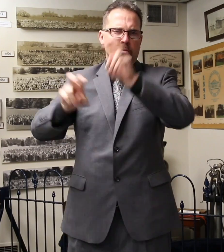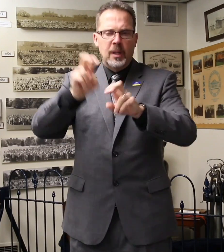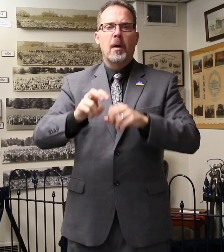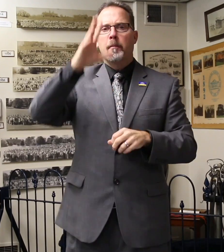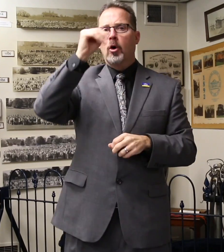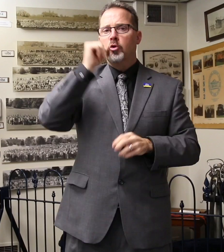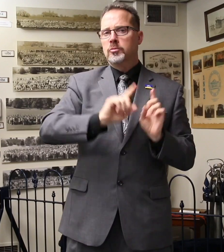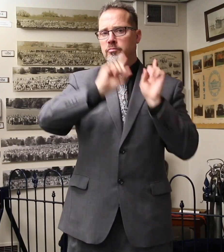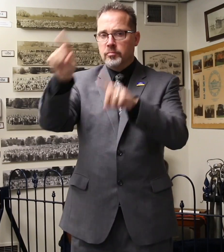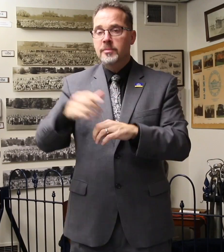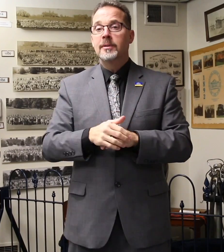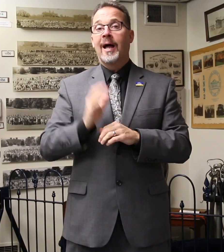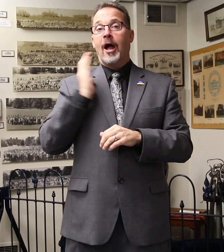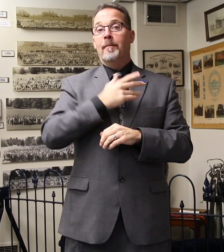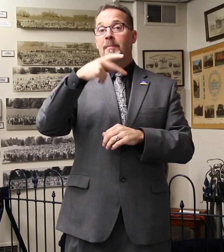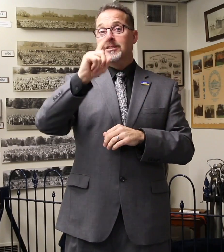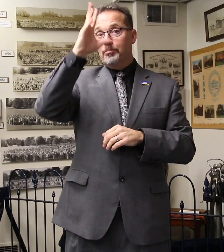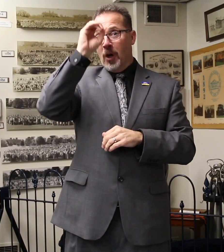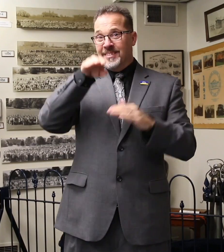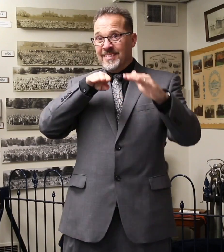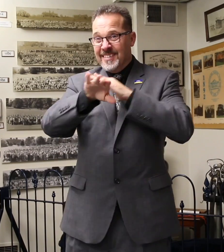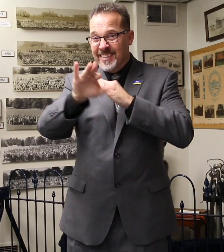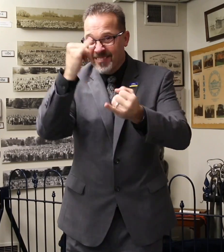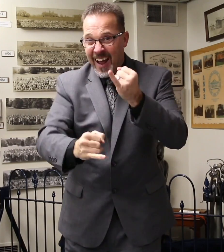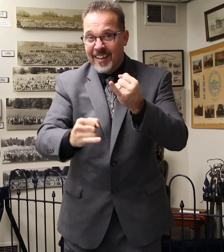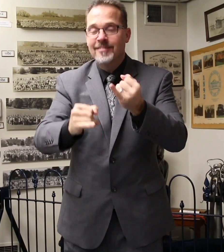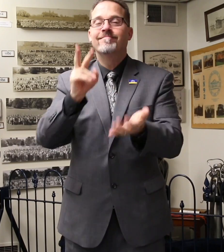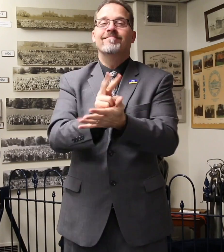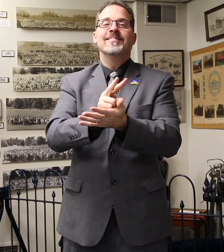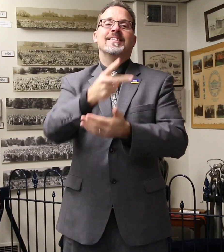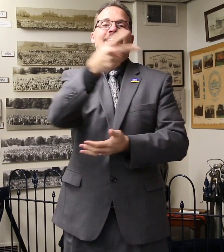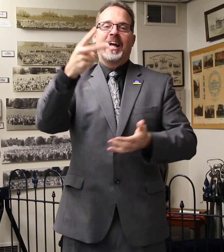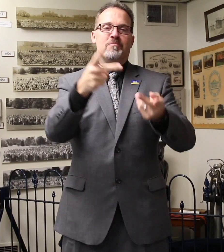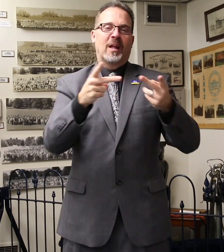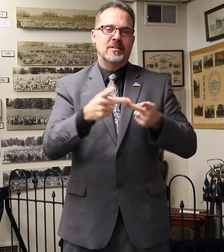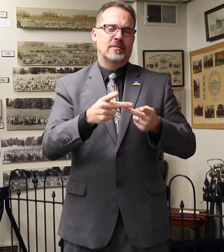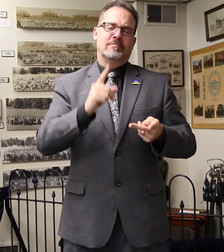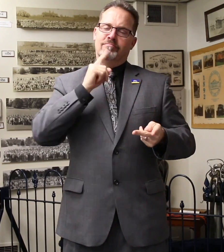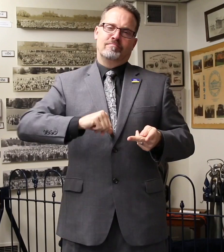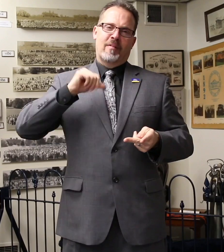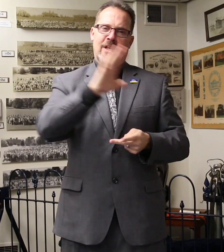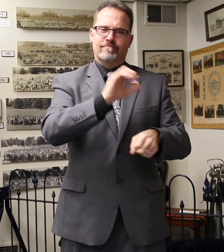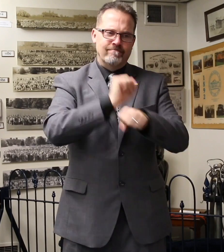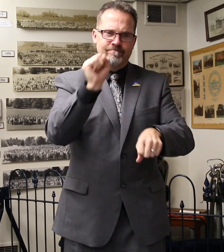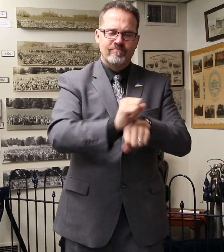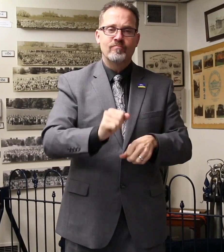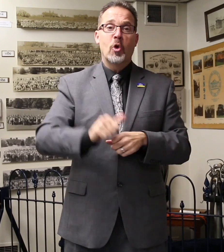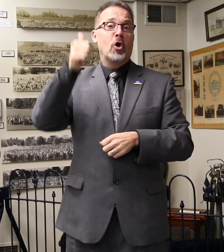tournament for basketball there, and our boys and girls teams did attend. The boys team was able to play but came in second place, and the